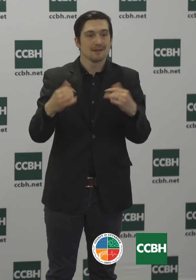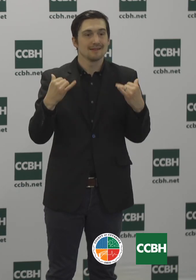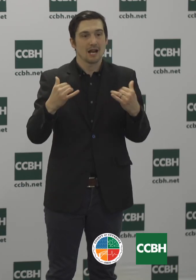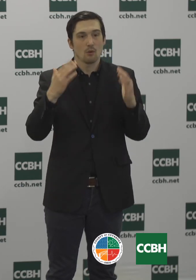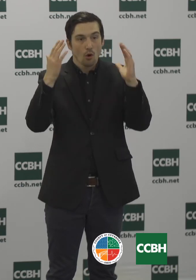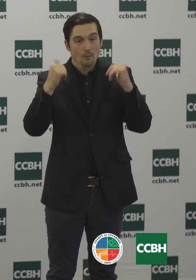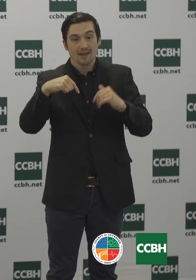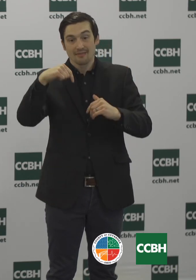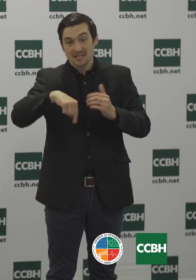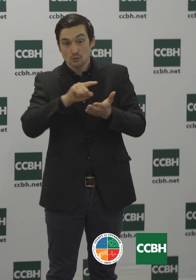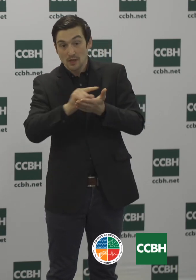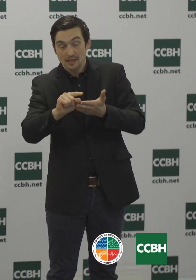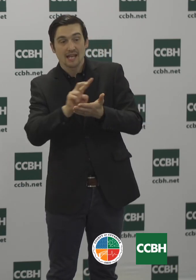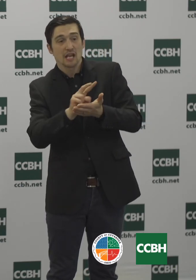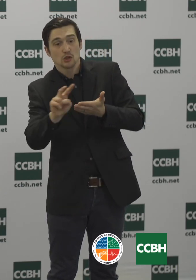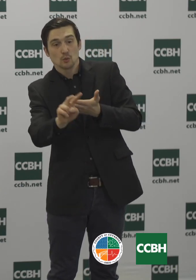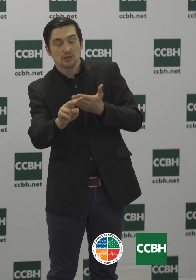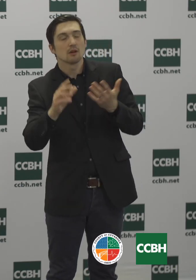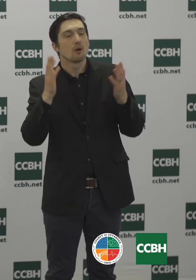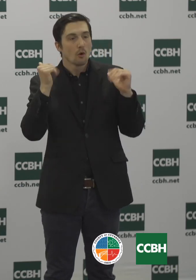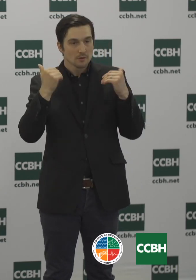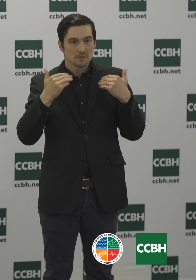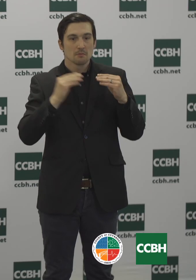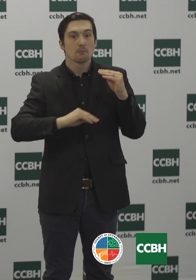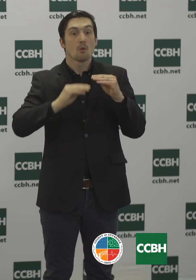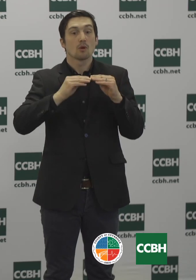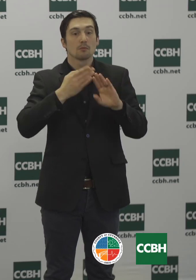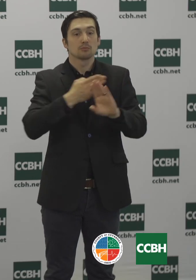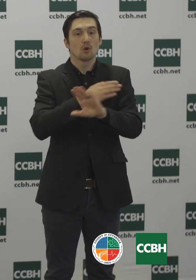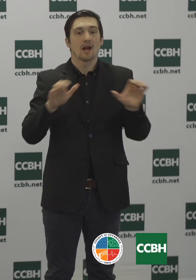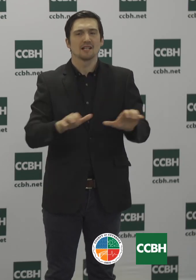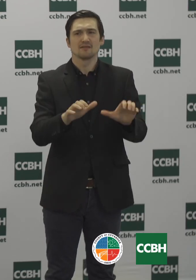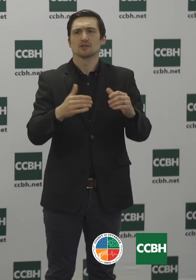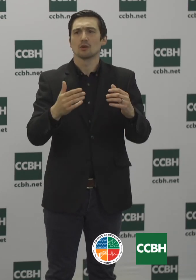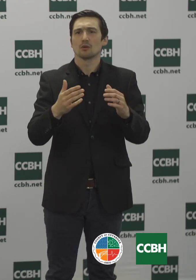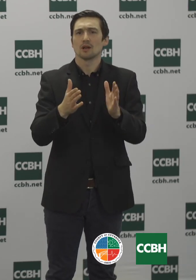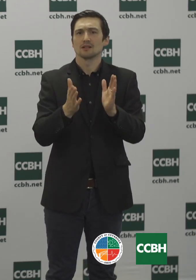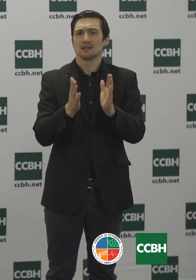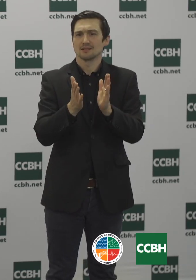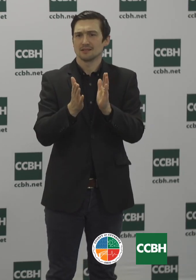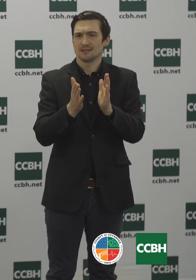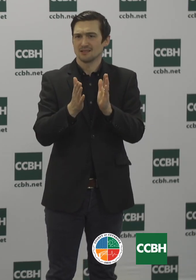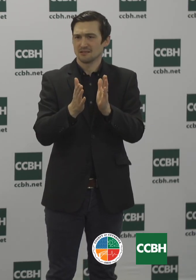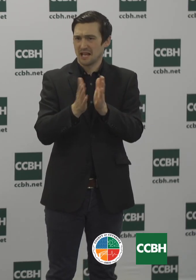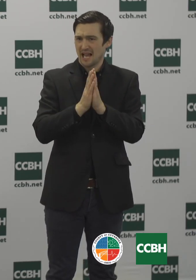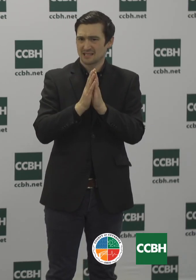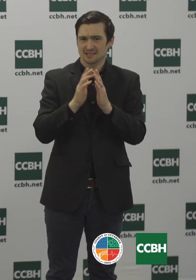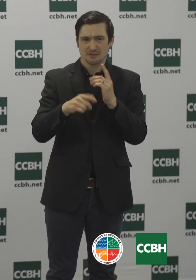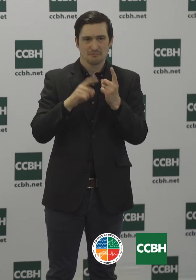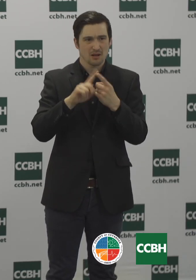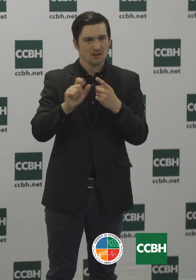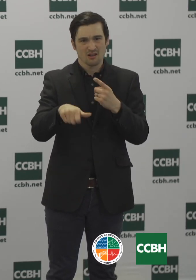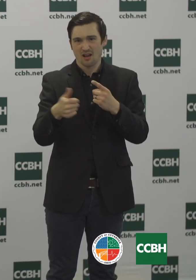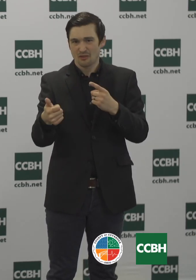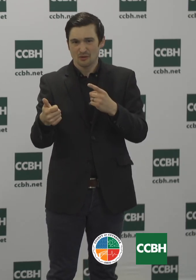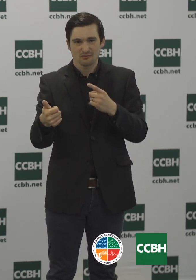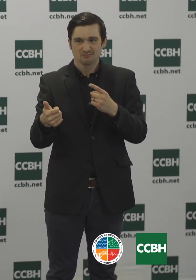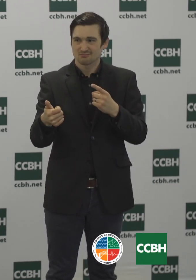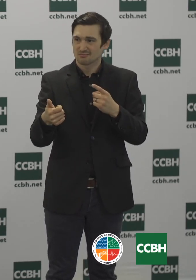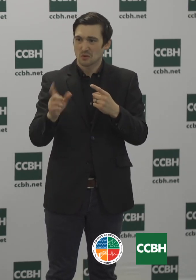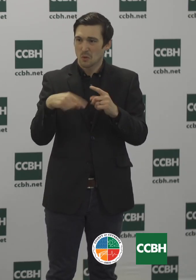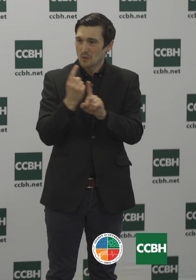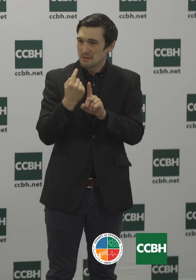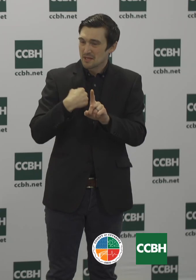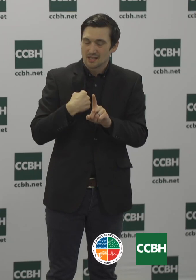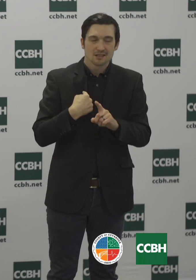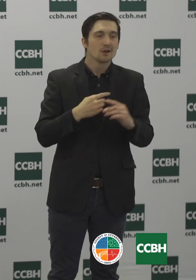this coming week and the subsequent weeks. We'll take one more question. Nobody has questions for anybody else up here? We got